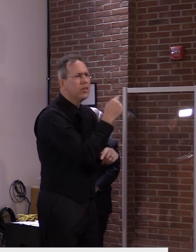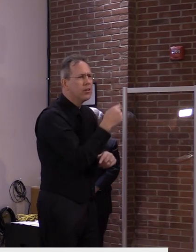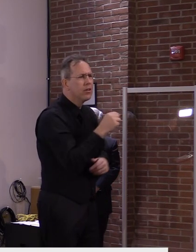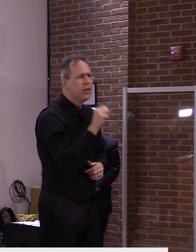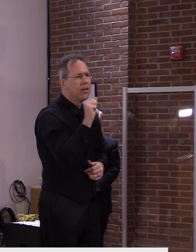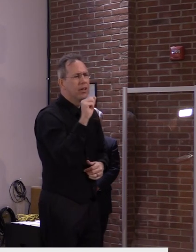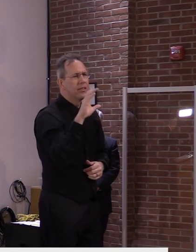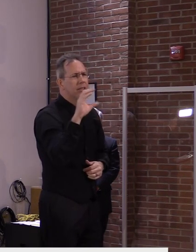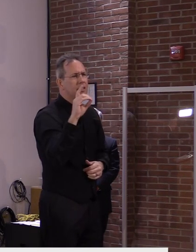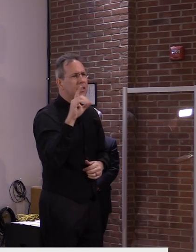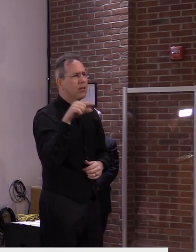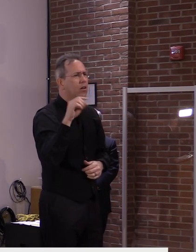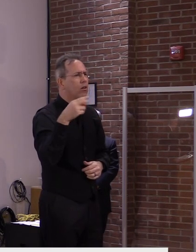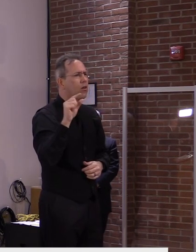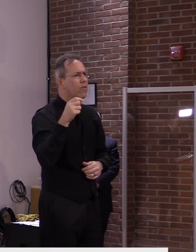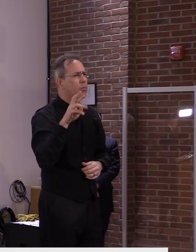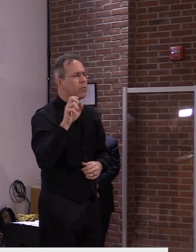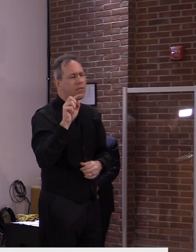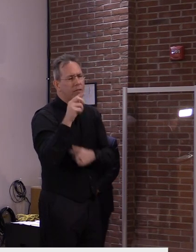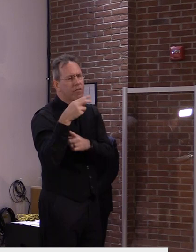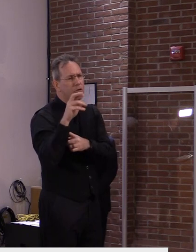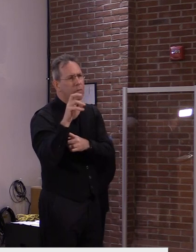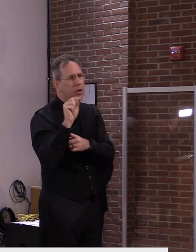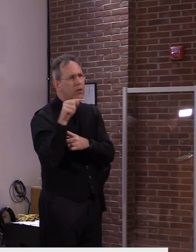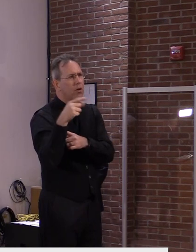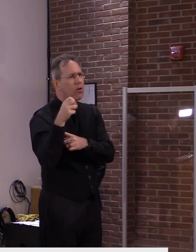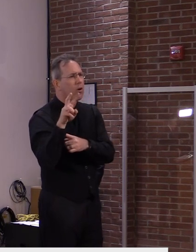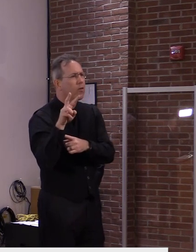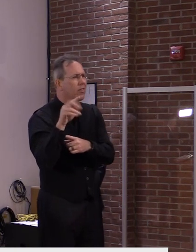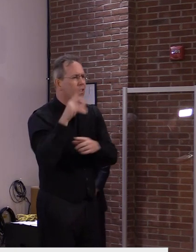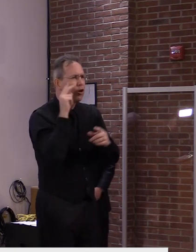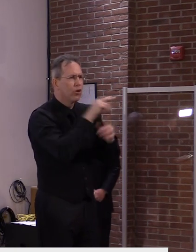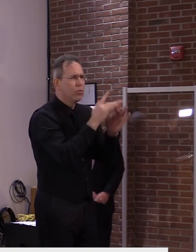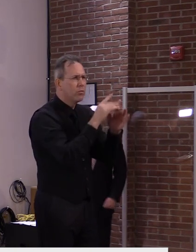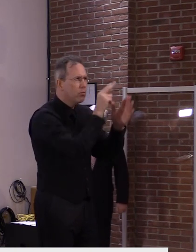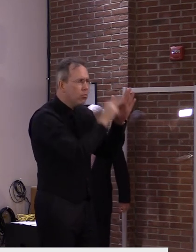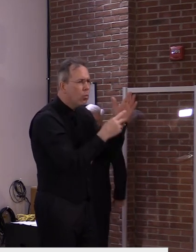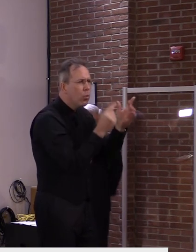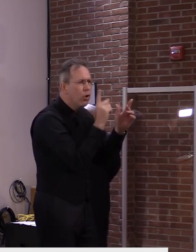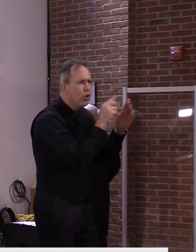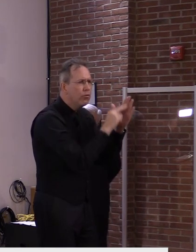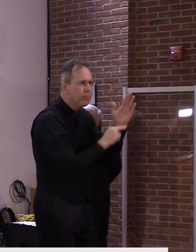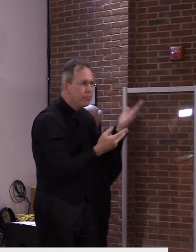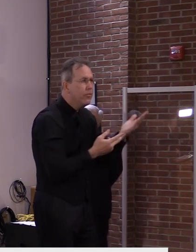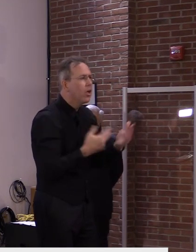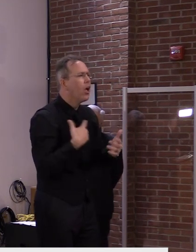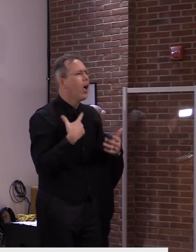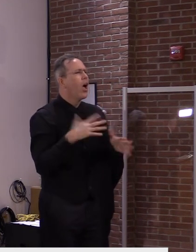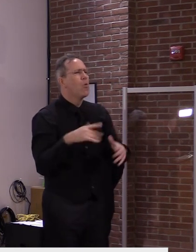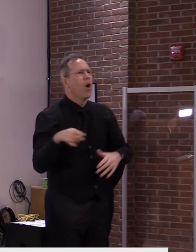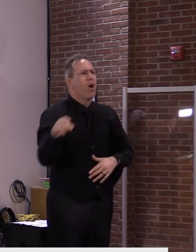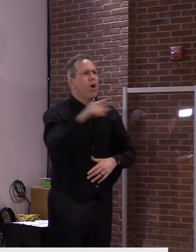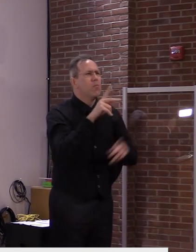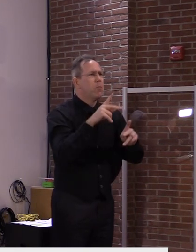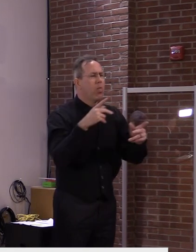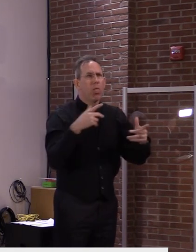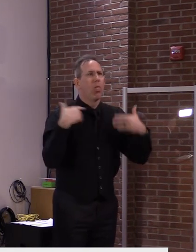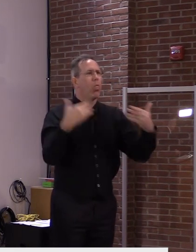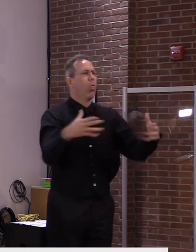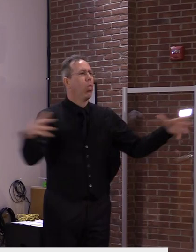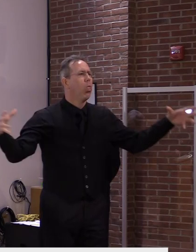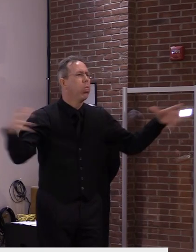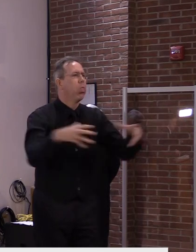we don't want is for social events to be happening at these clubs right now, because we're not ready to, again,